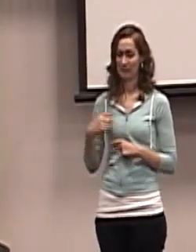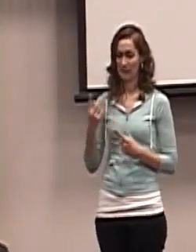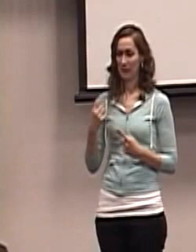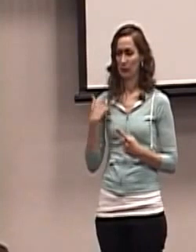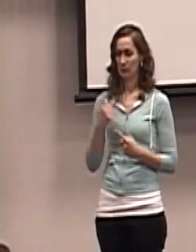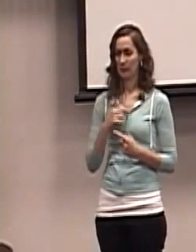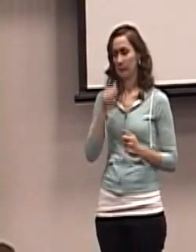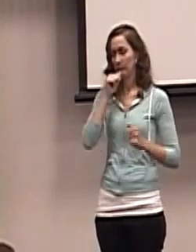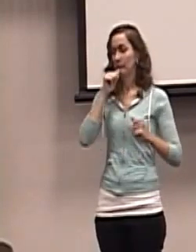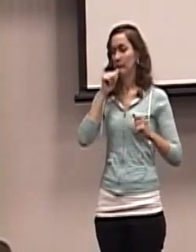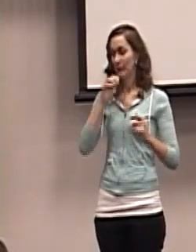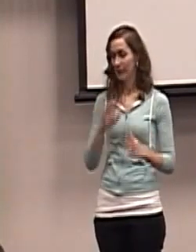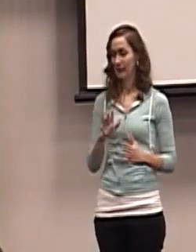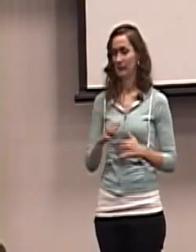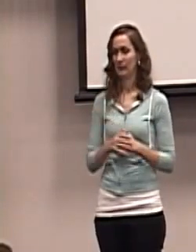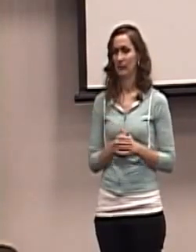last